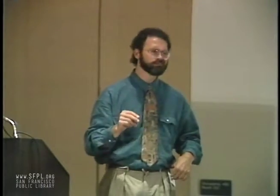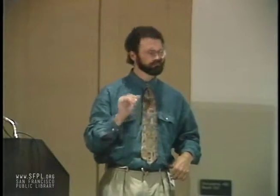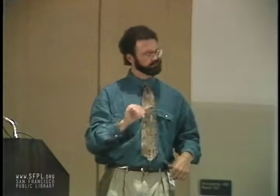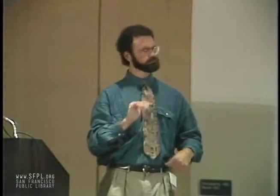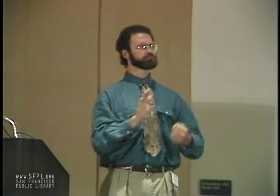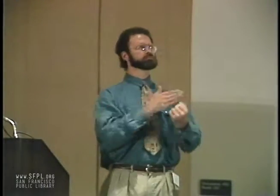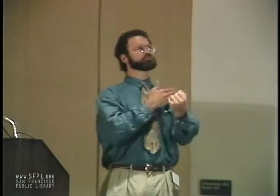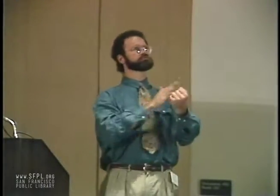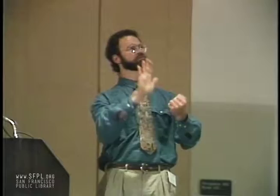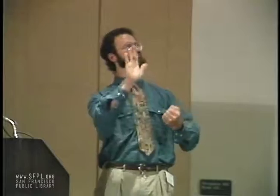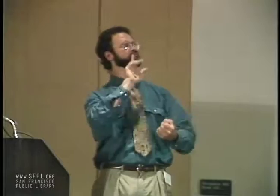having sound in music?